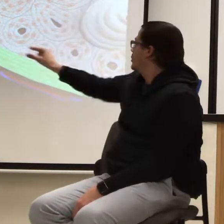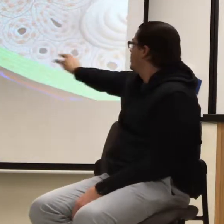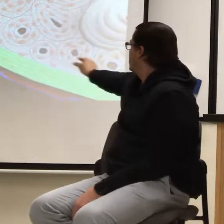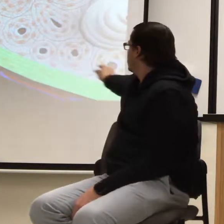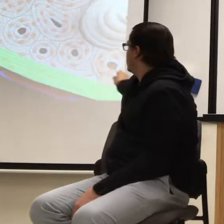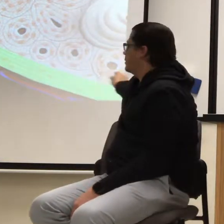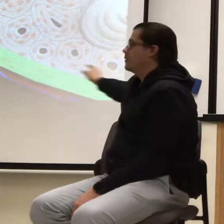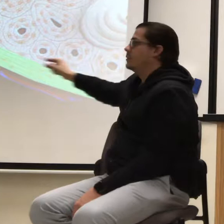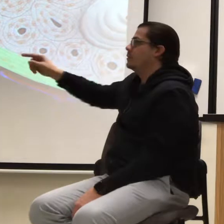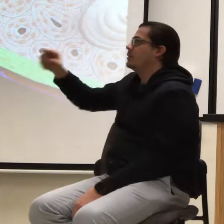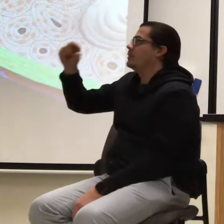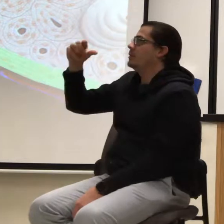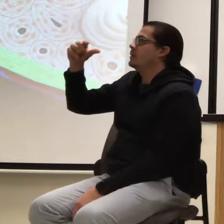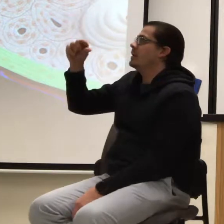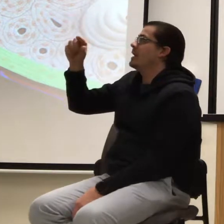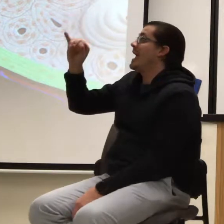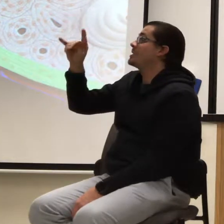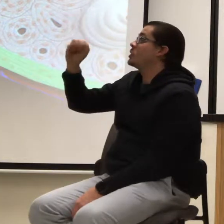External